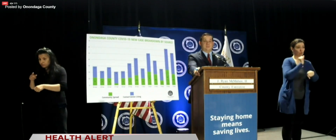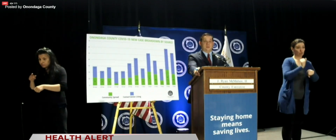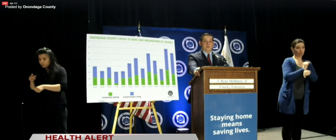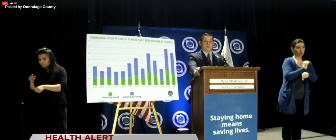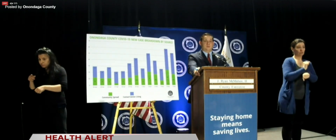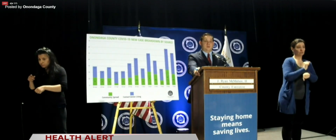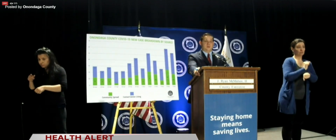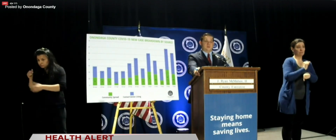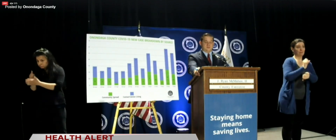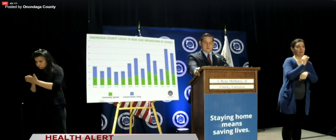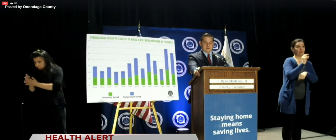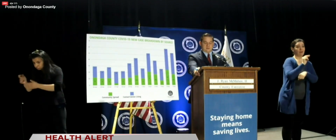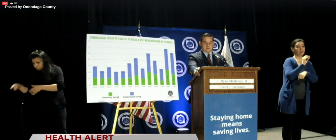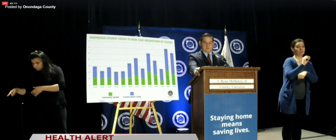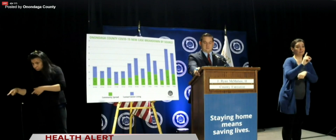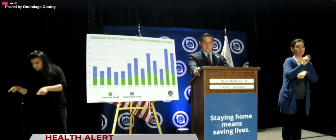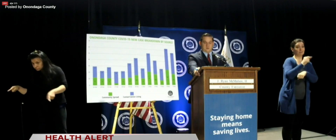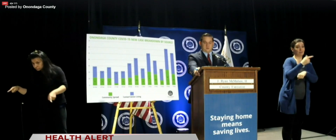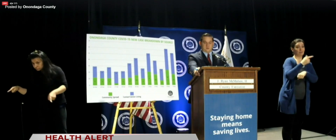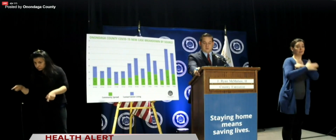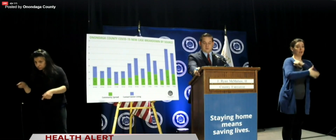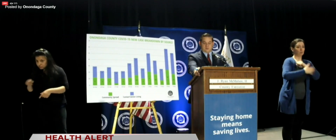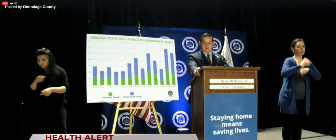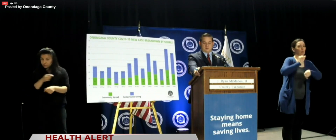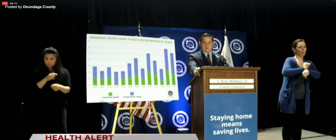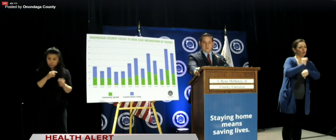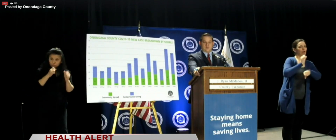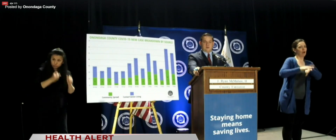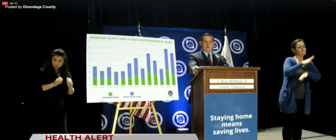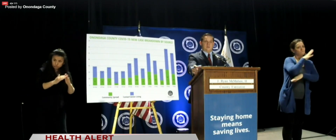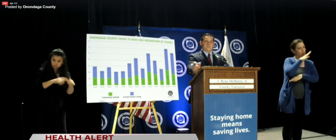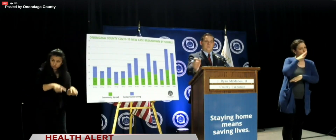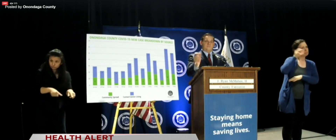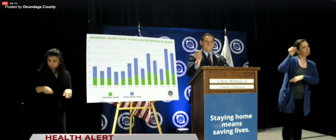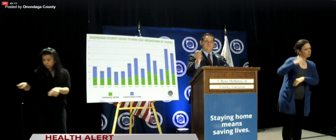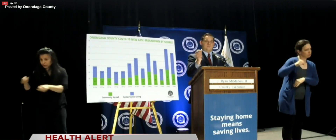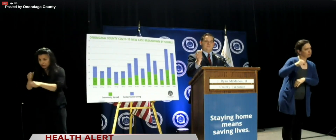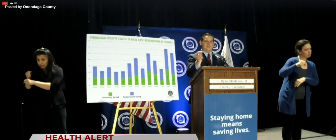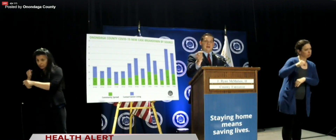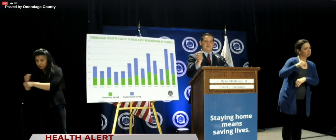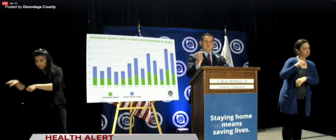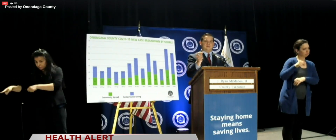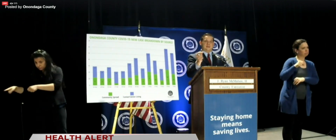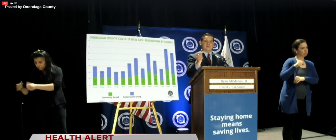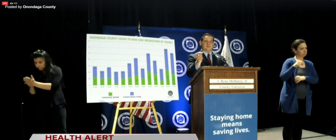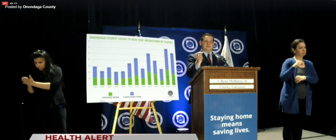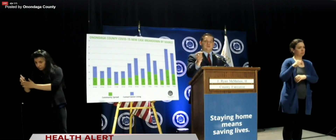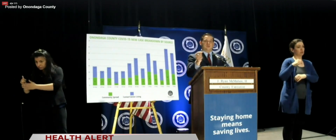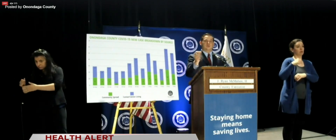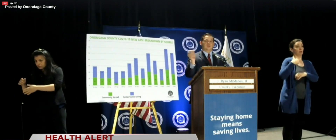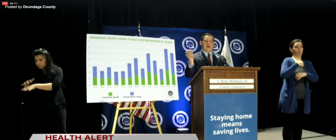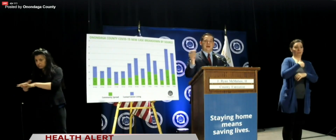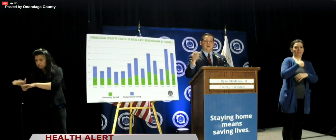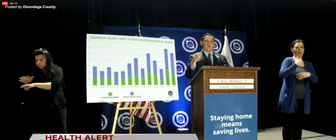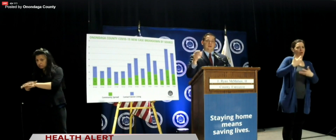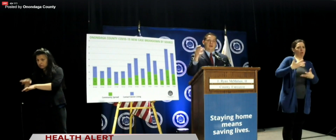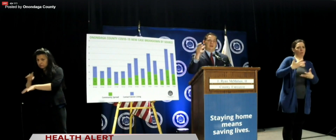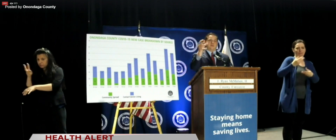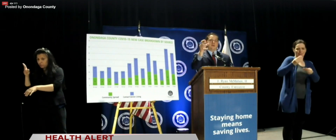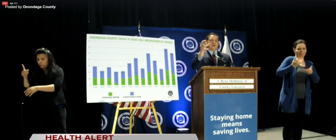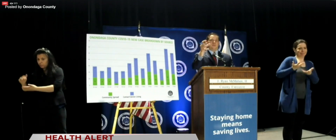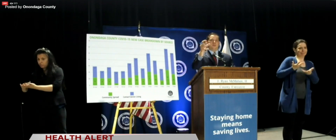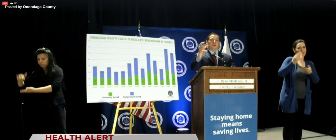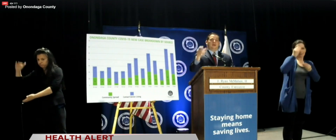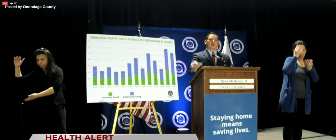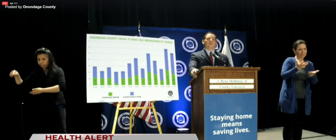tab, because these folks certainly that skews data when you have